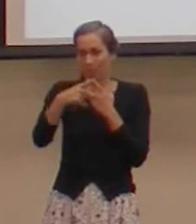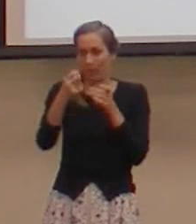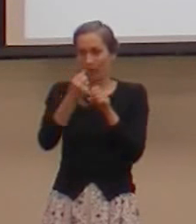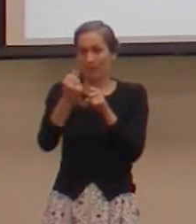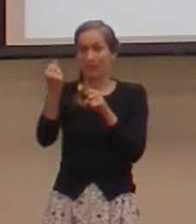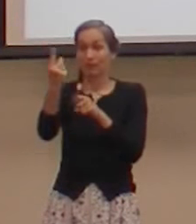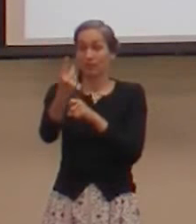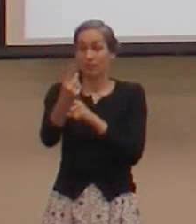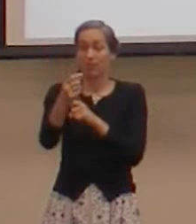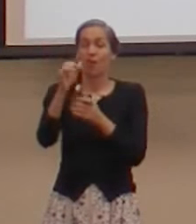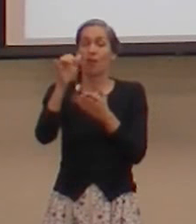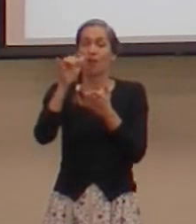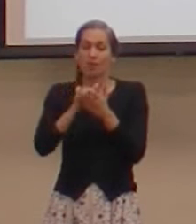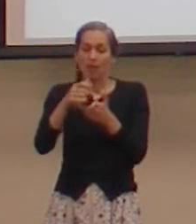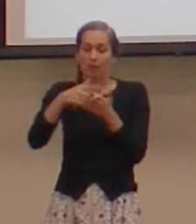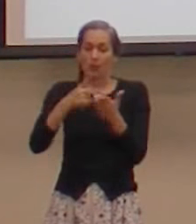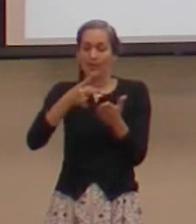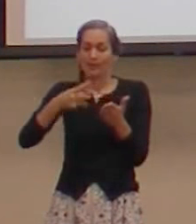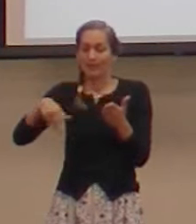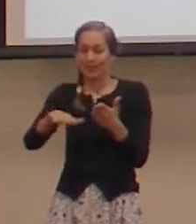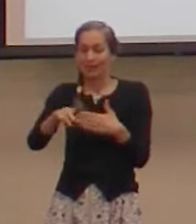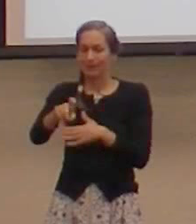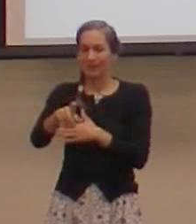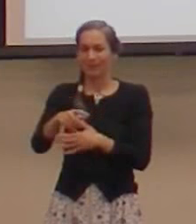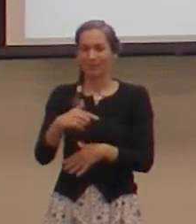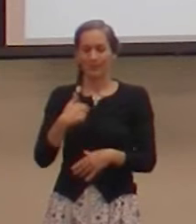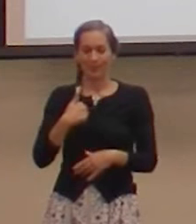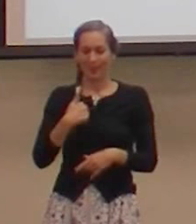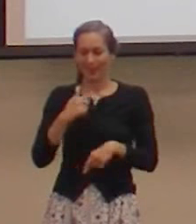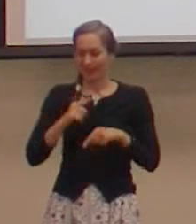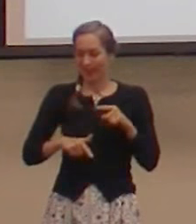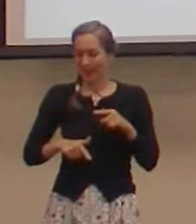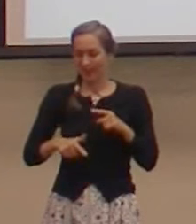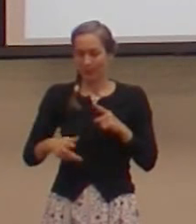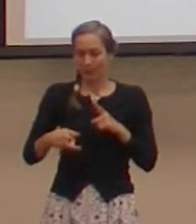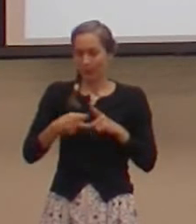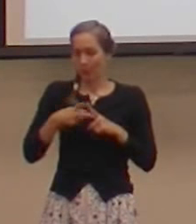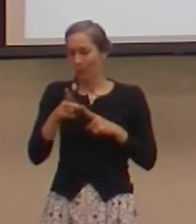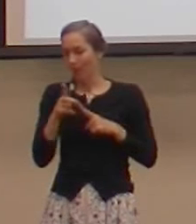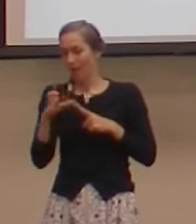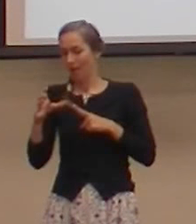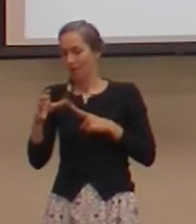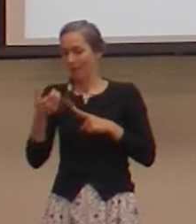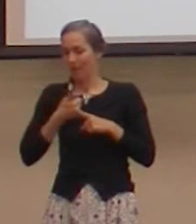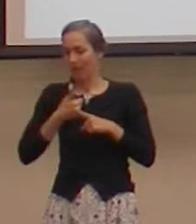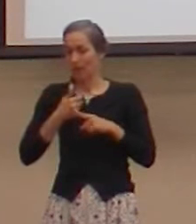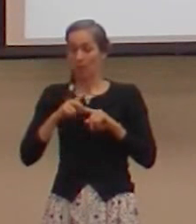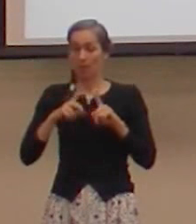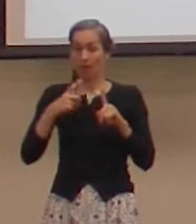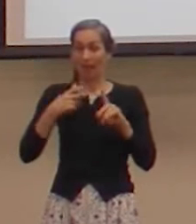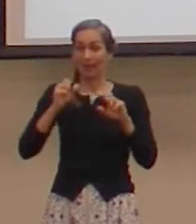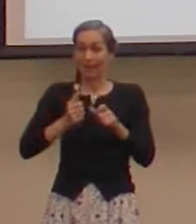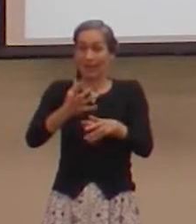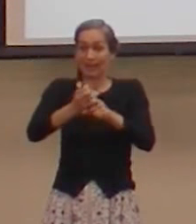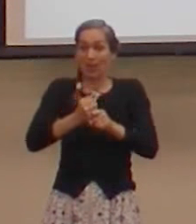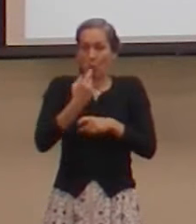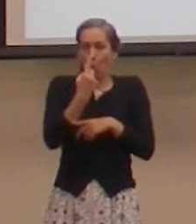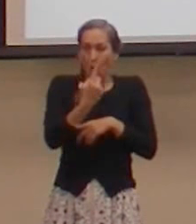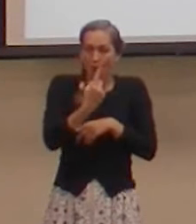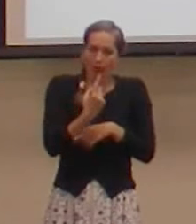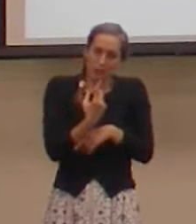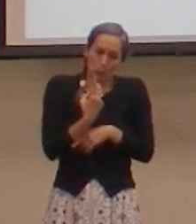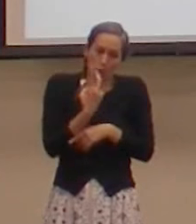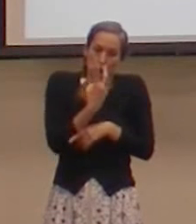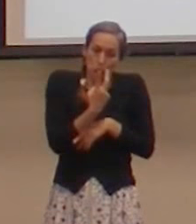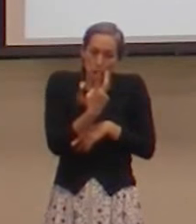needs. And I maybe can't recruit 100 people by myself, but I know I can get 1. I know I can get 2.